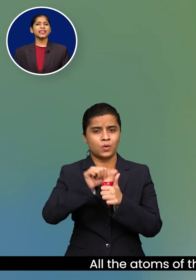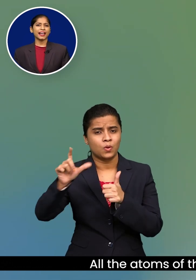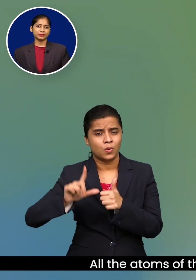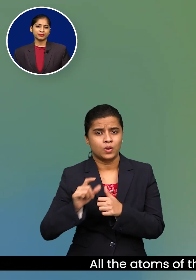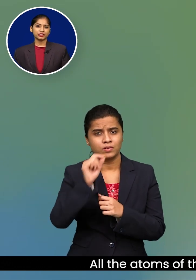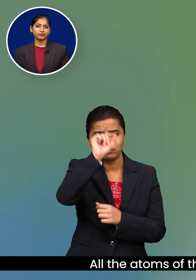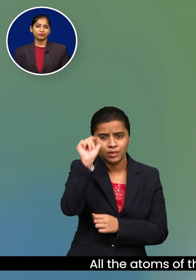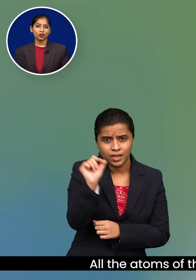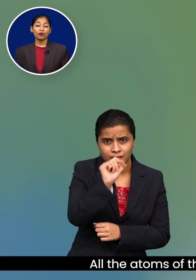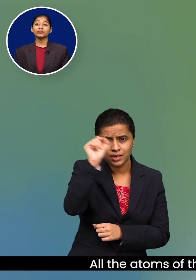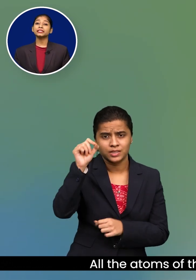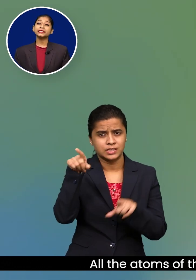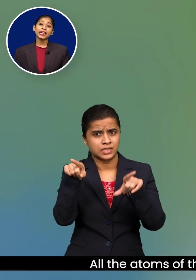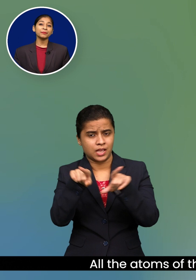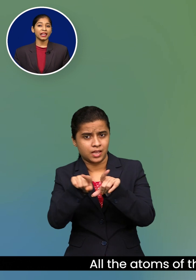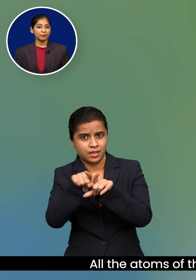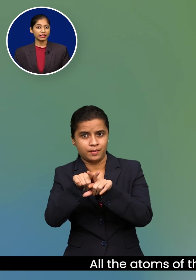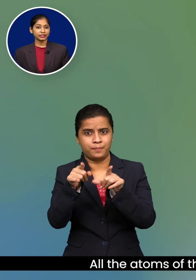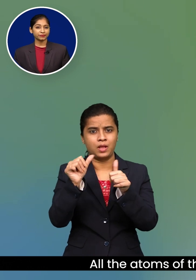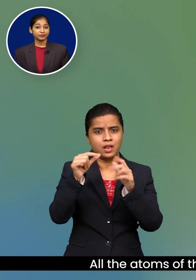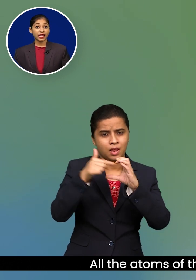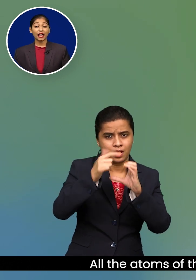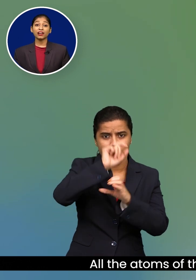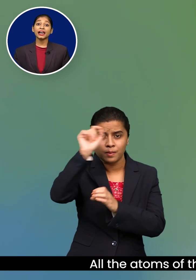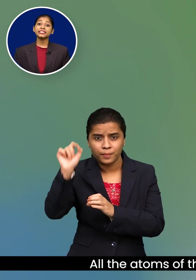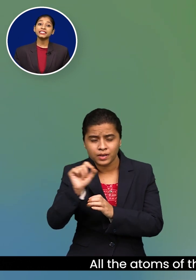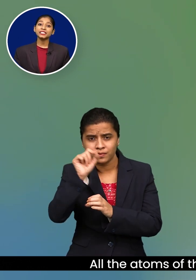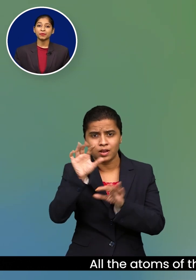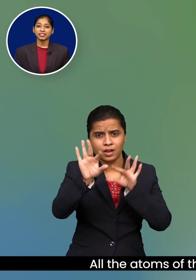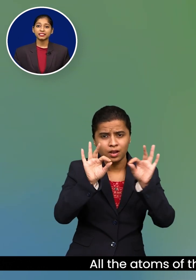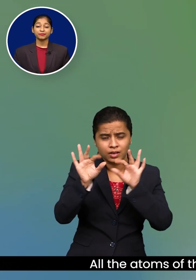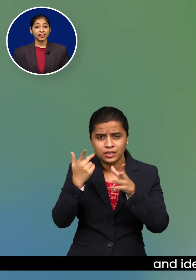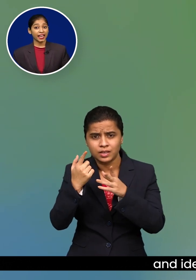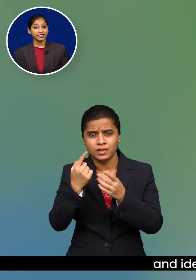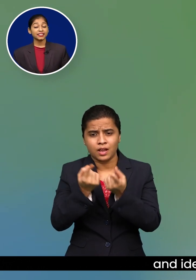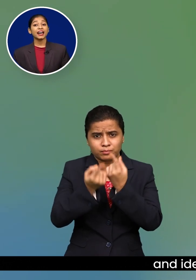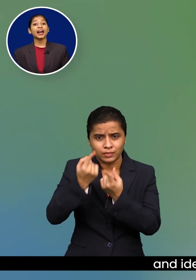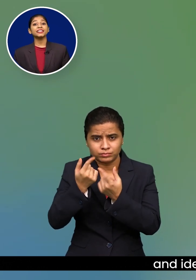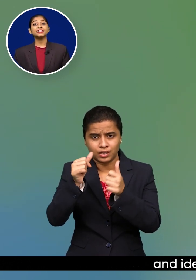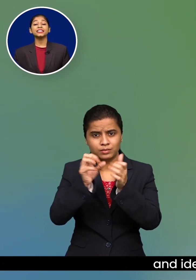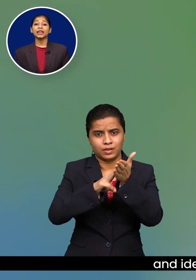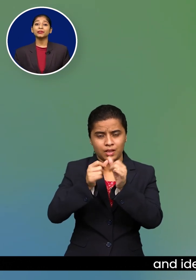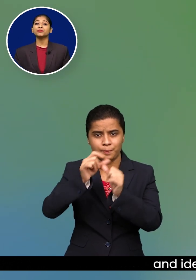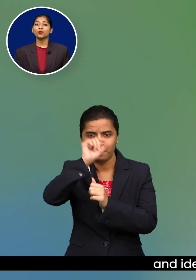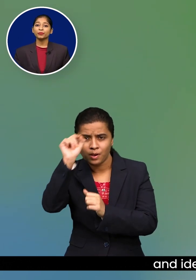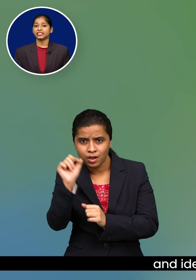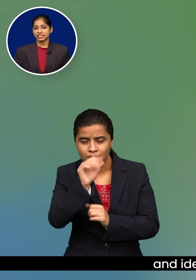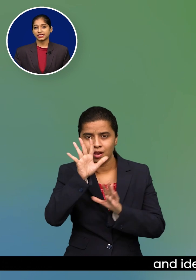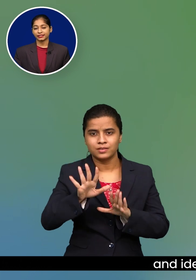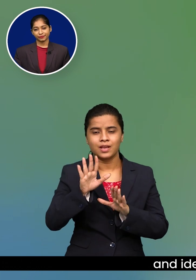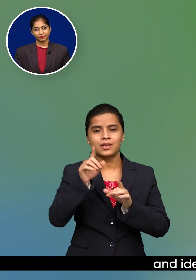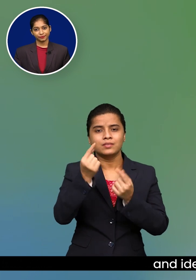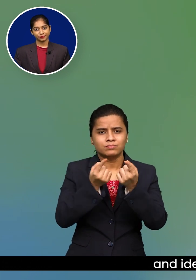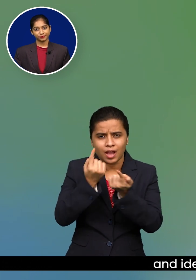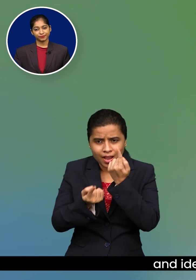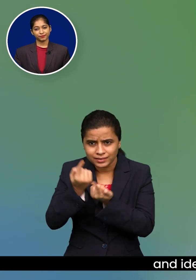All the atoms of a same element have identical mass and identical chemical properties.